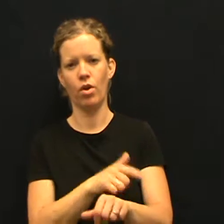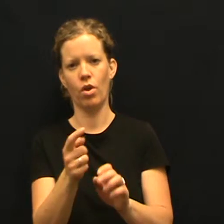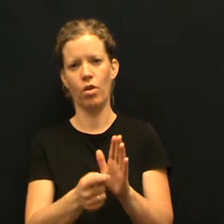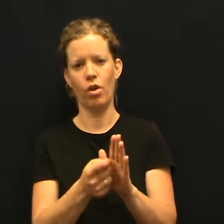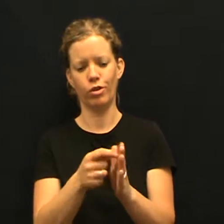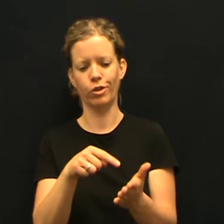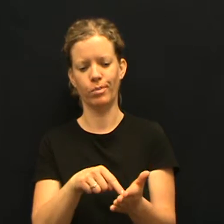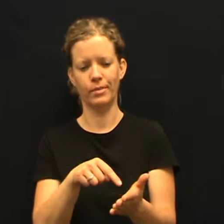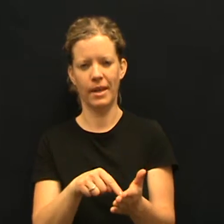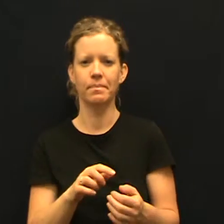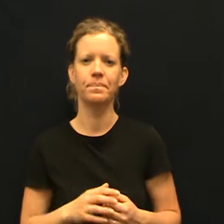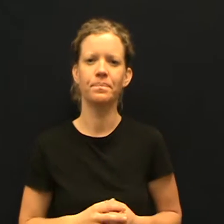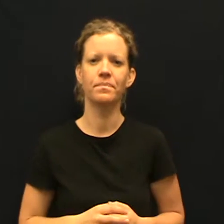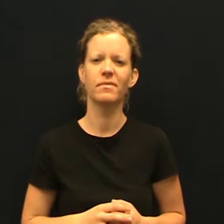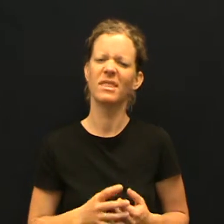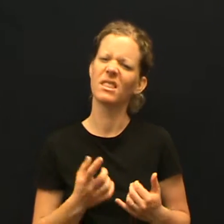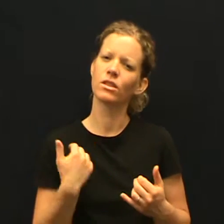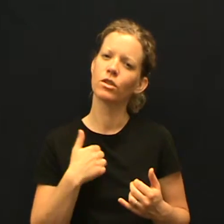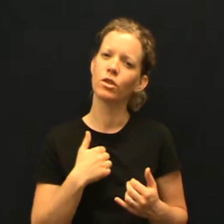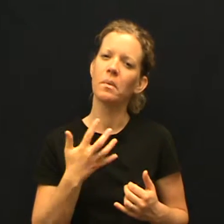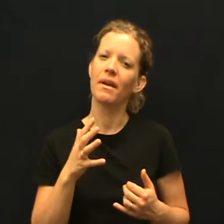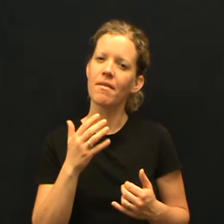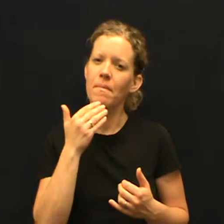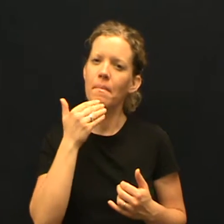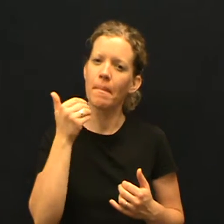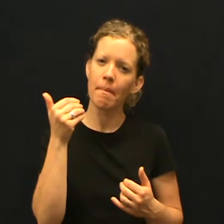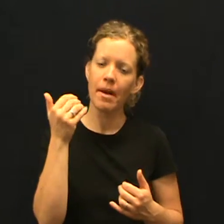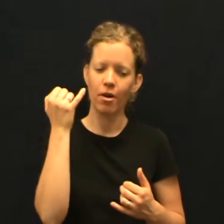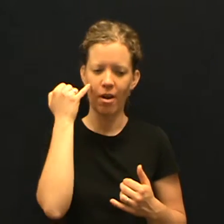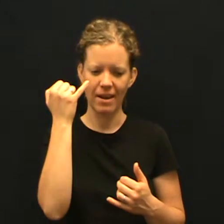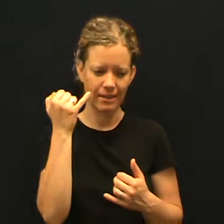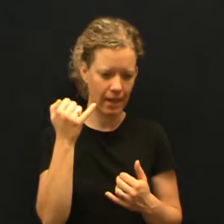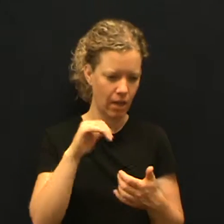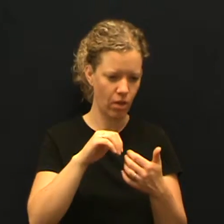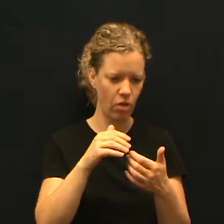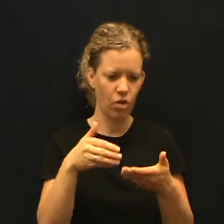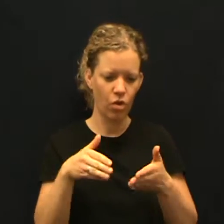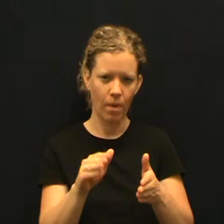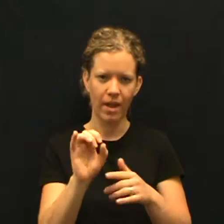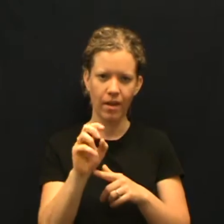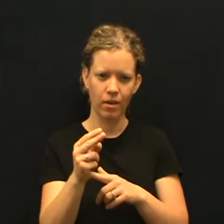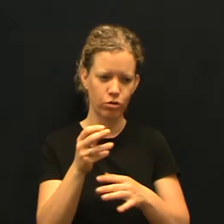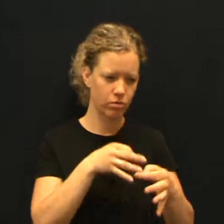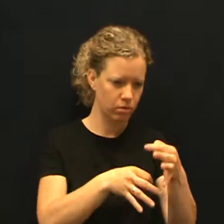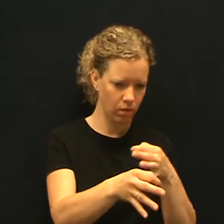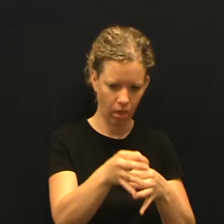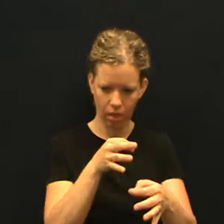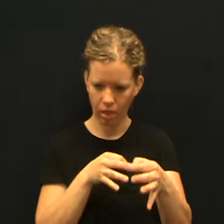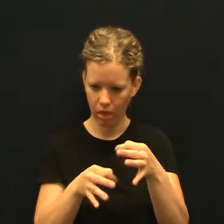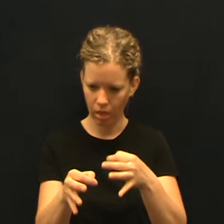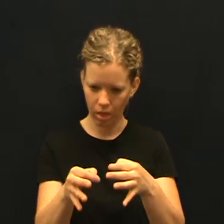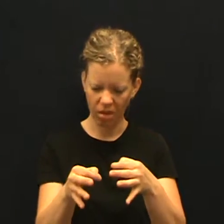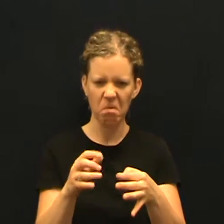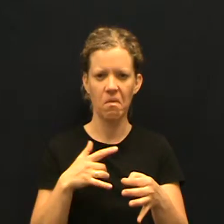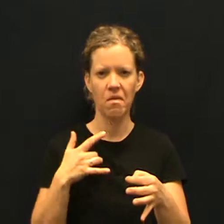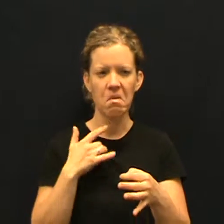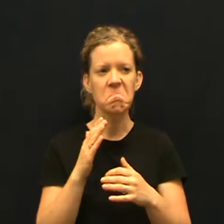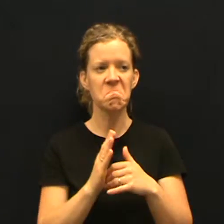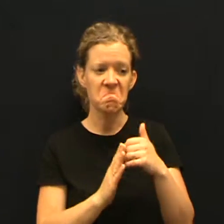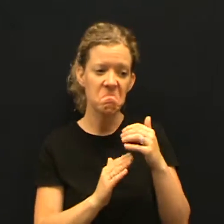where our change in cash is coming from, and we can be somewhat comfortable that a lot of that change in